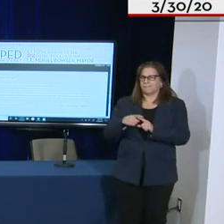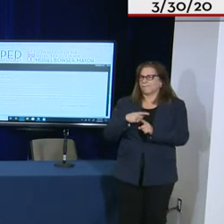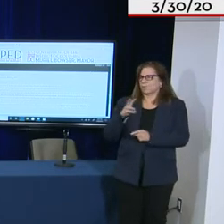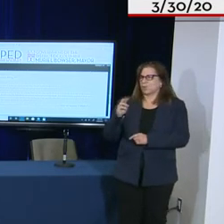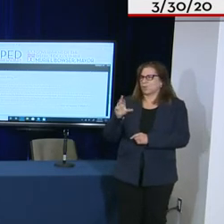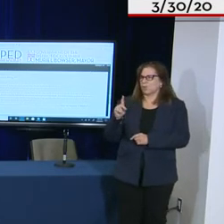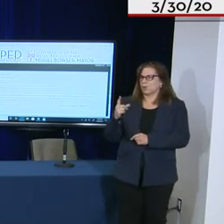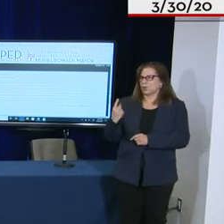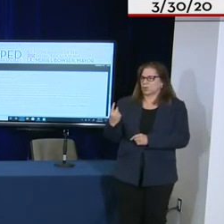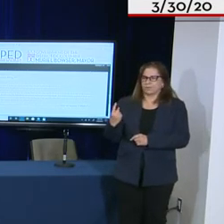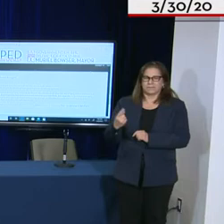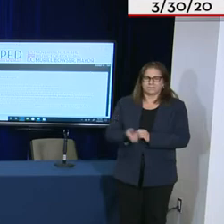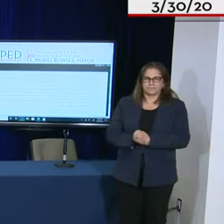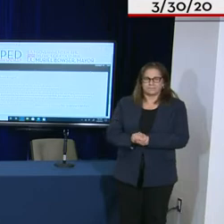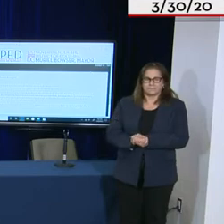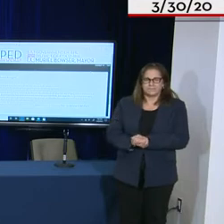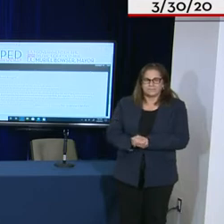Reed.